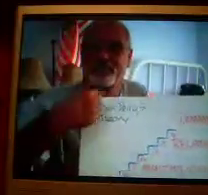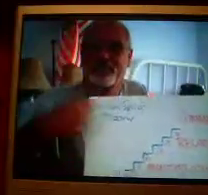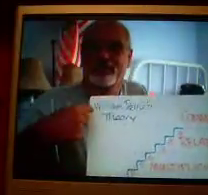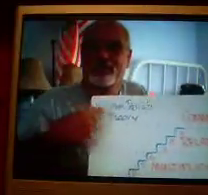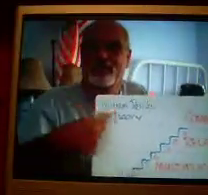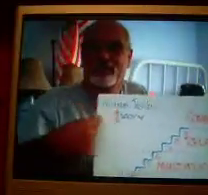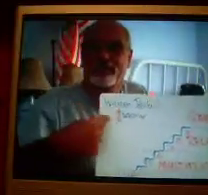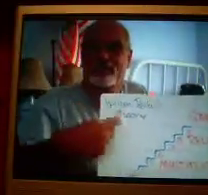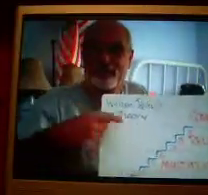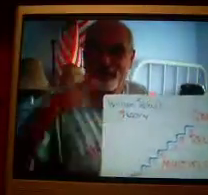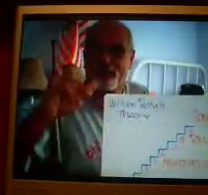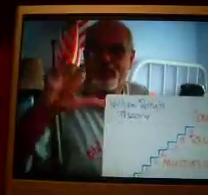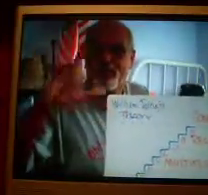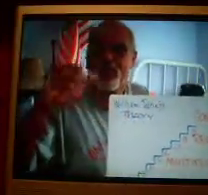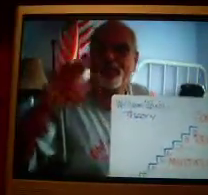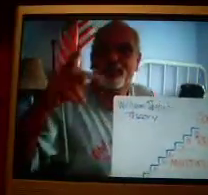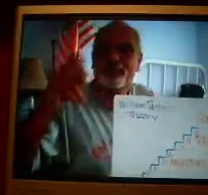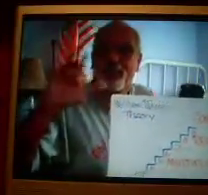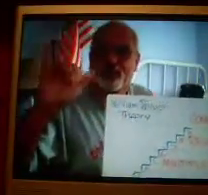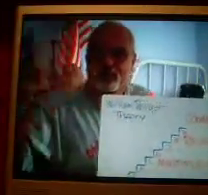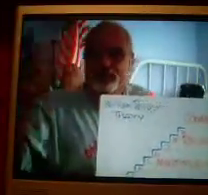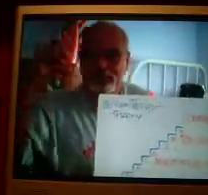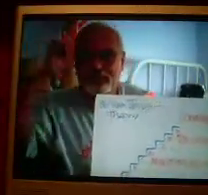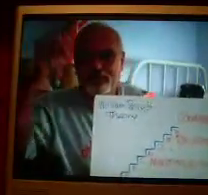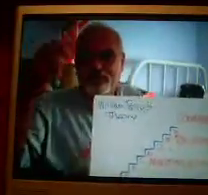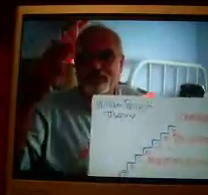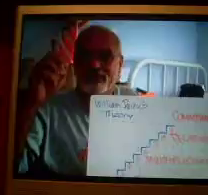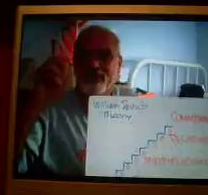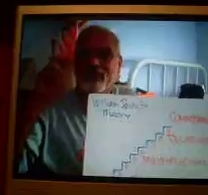Up the ladder. And this is William Perry's theory.